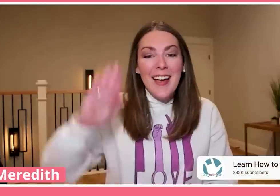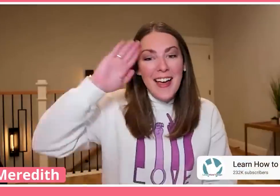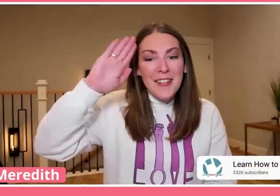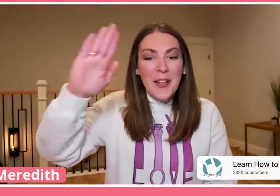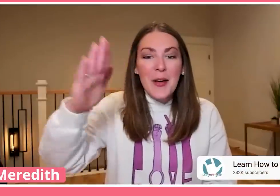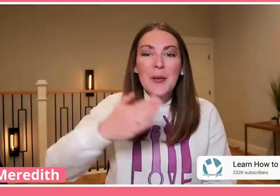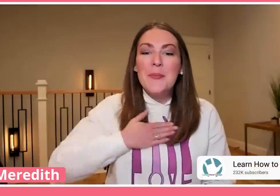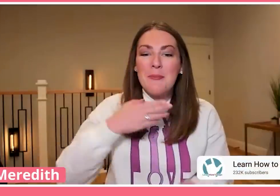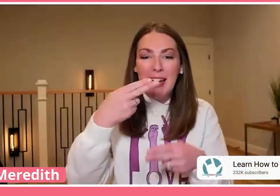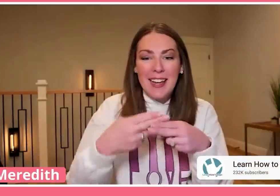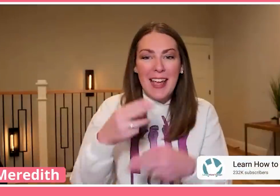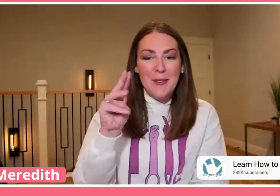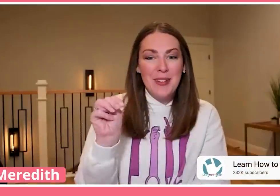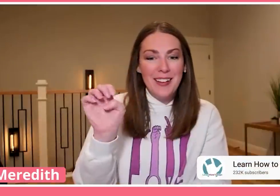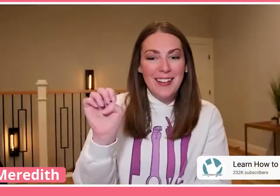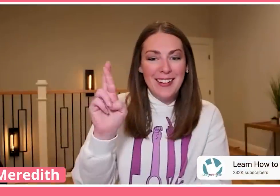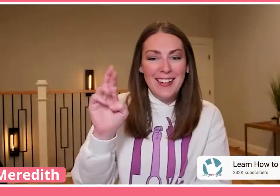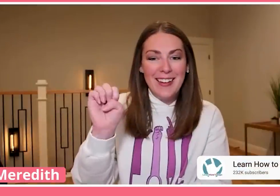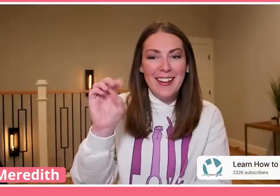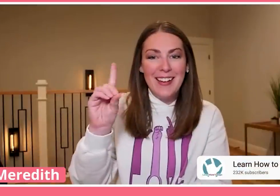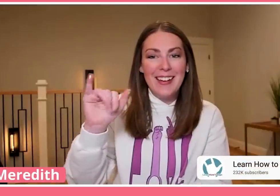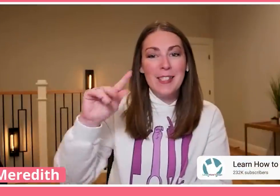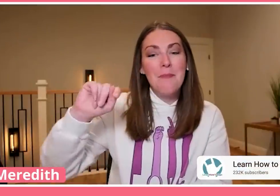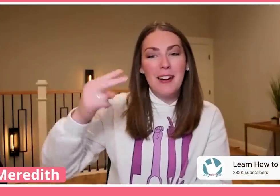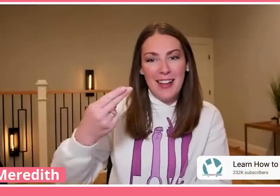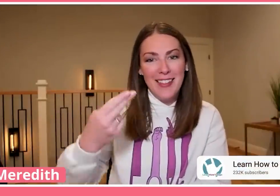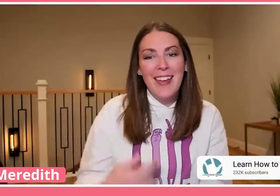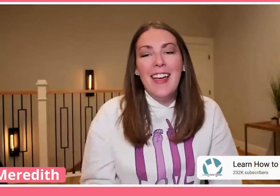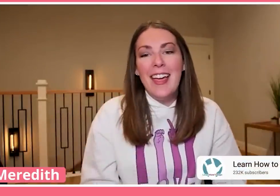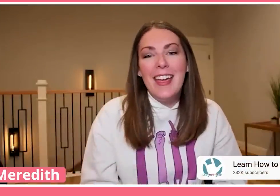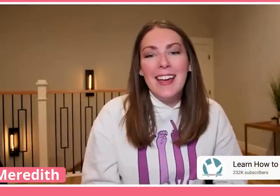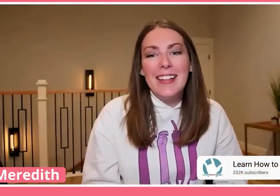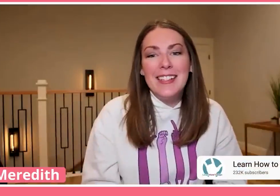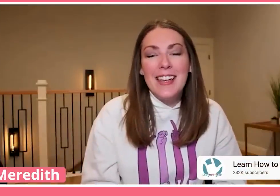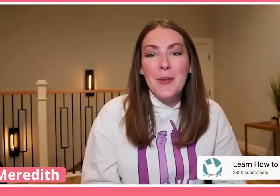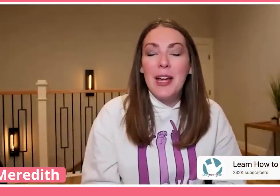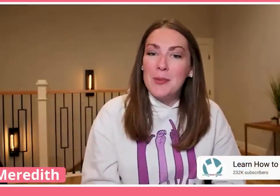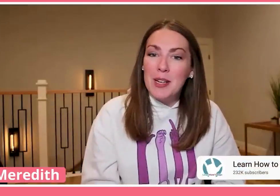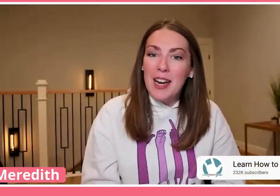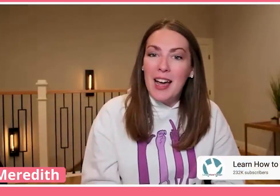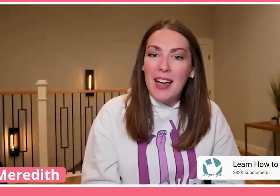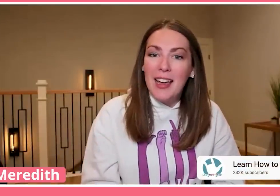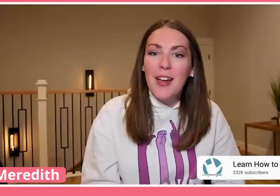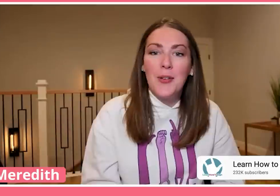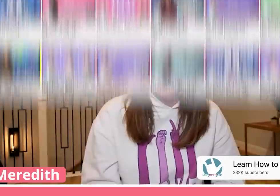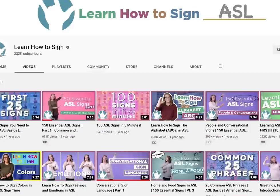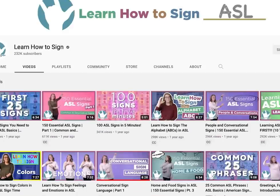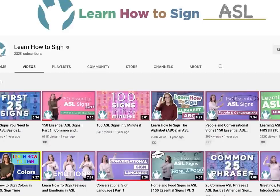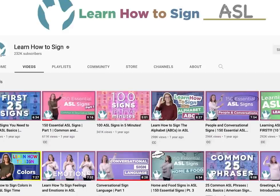Hello, my name is Meredith, and my husband and I own the channel